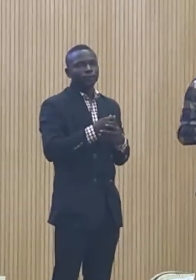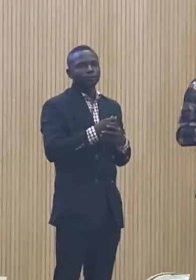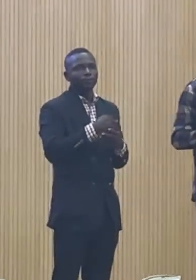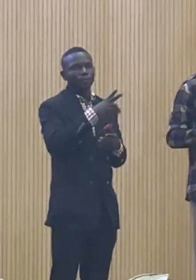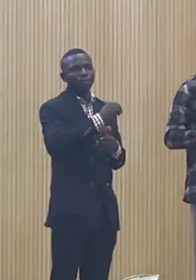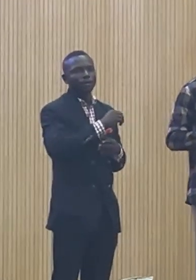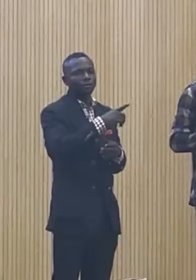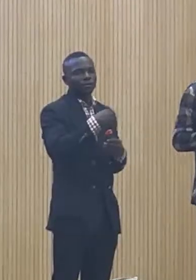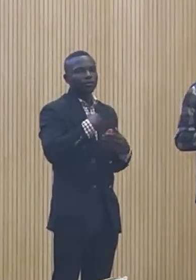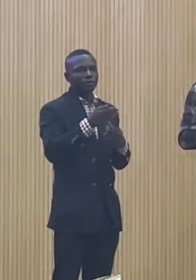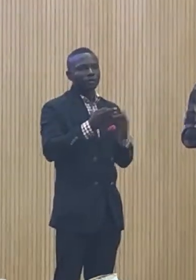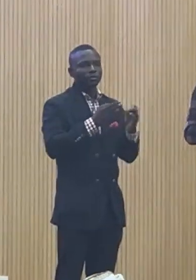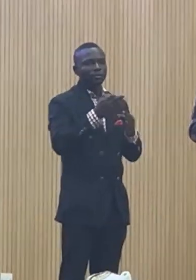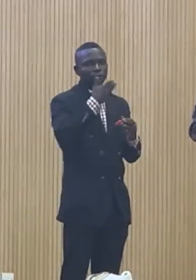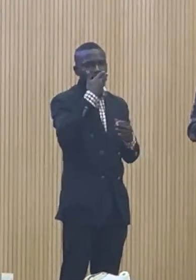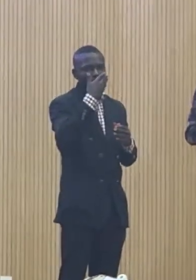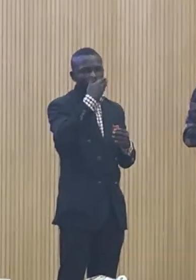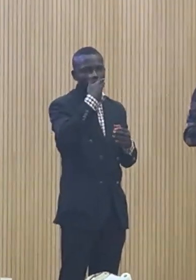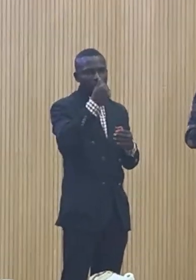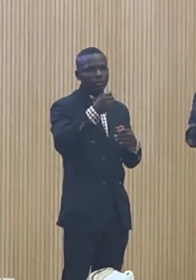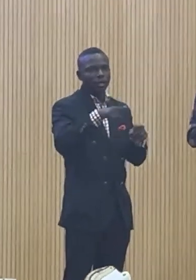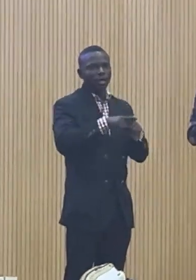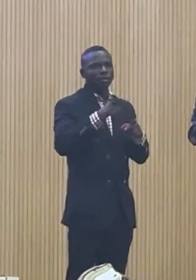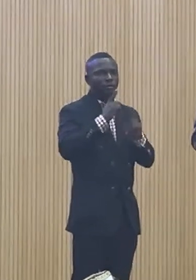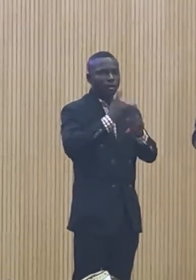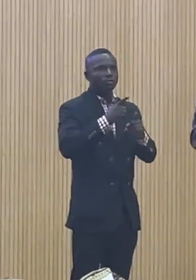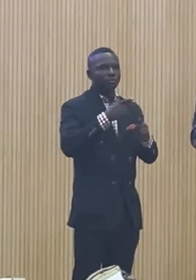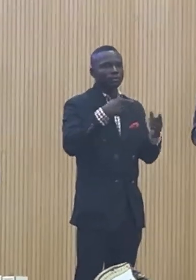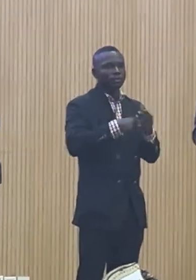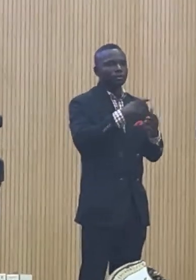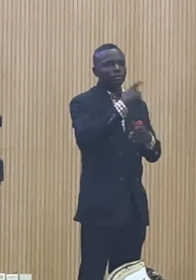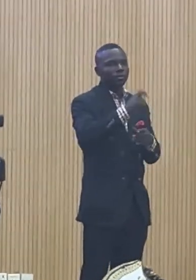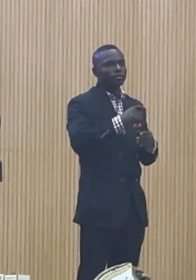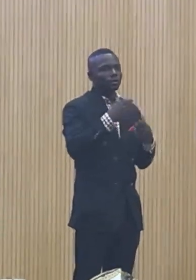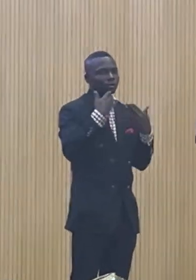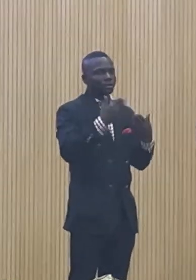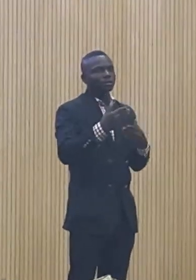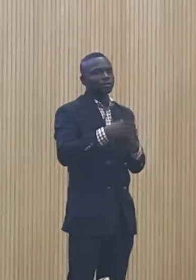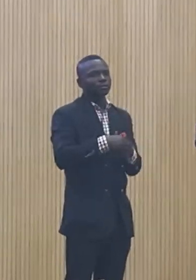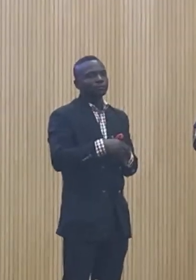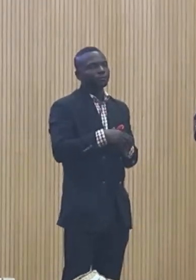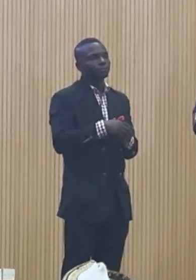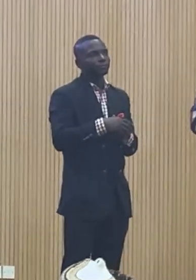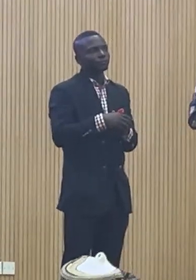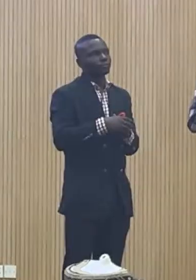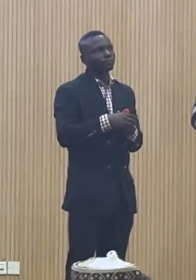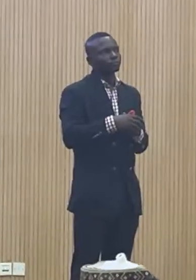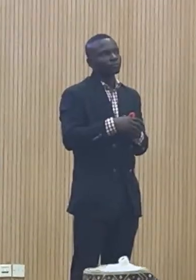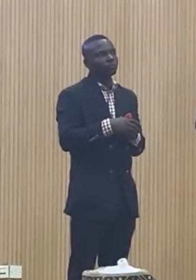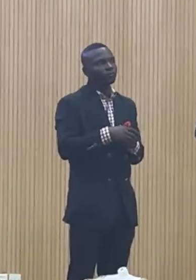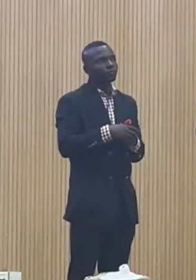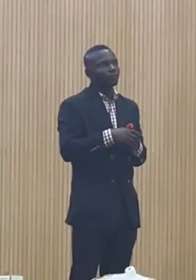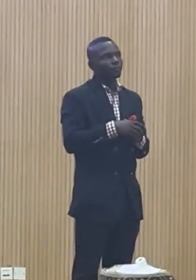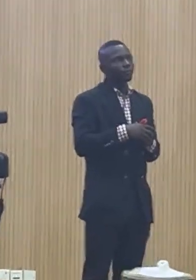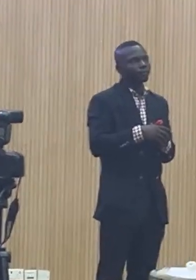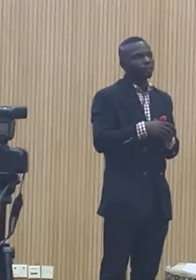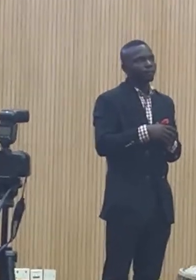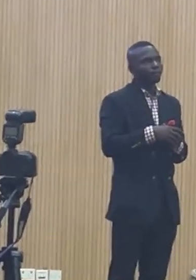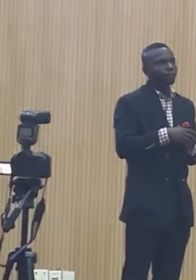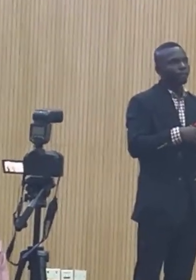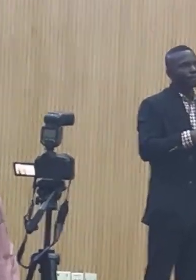No, you've explained better while answering his question. Okay, okay, thank you, ma'am. Okay, thank you very